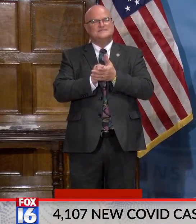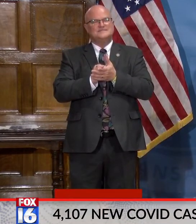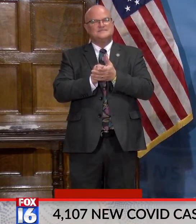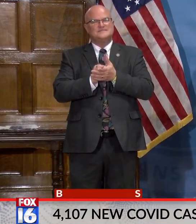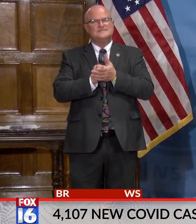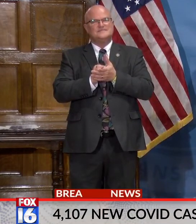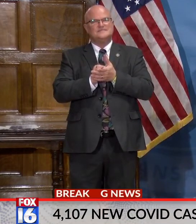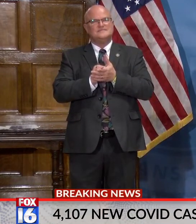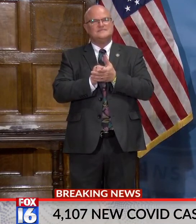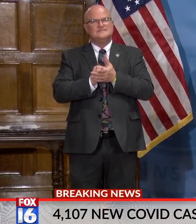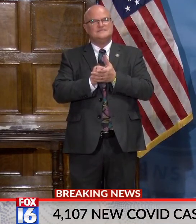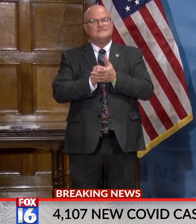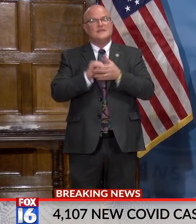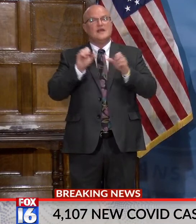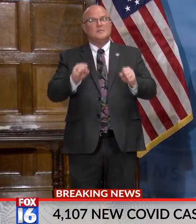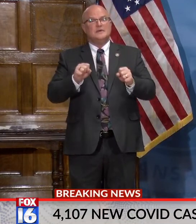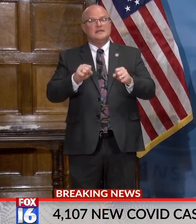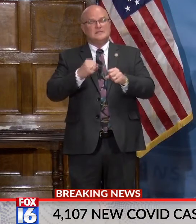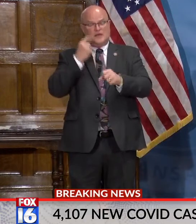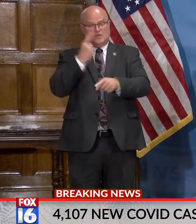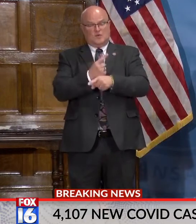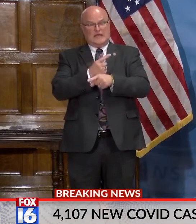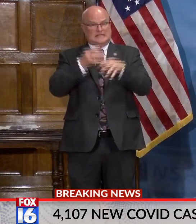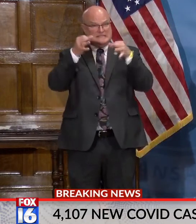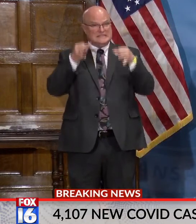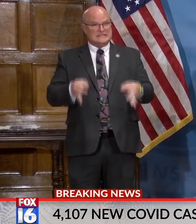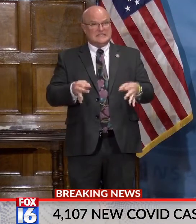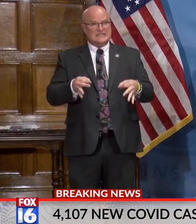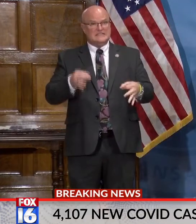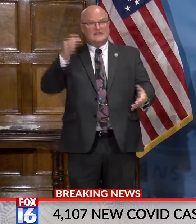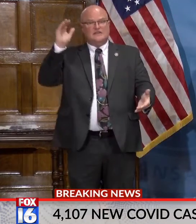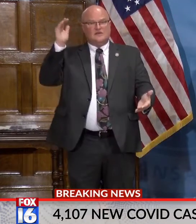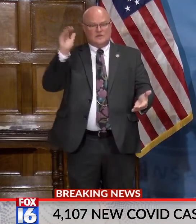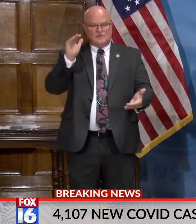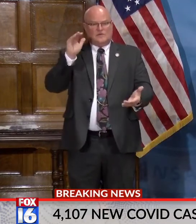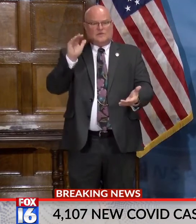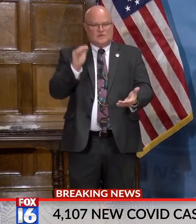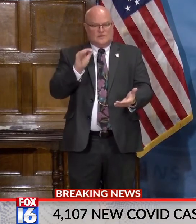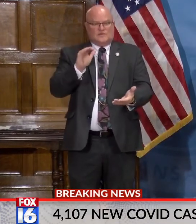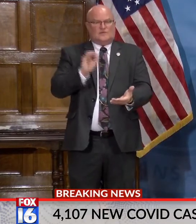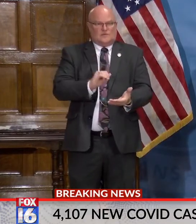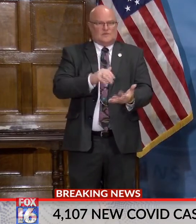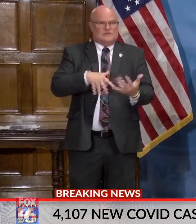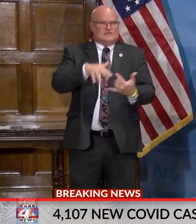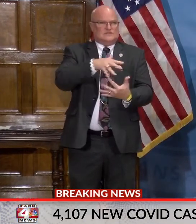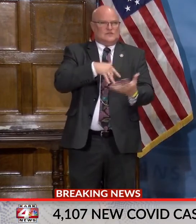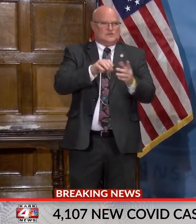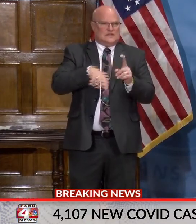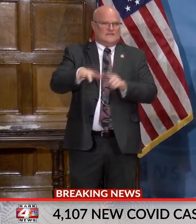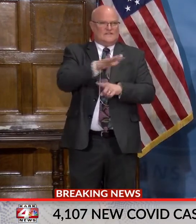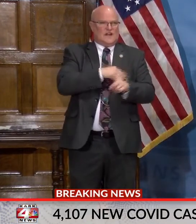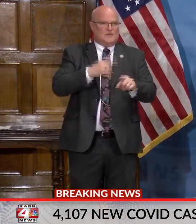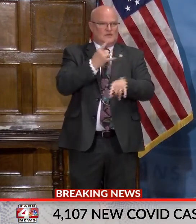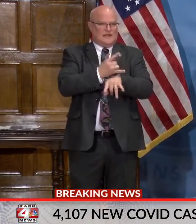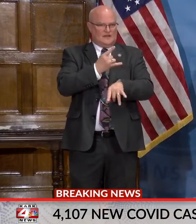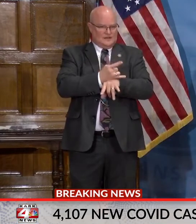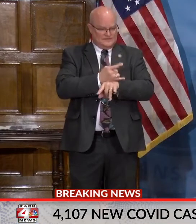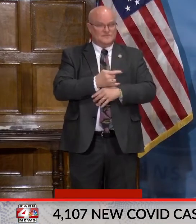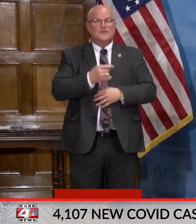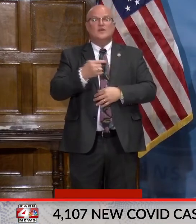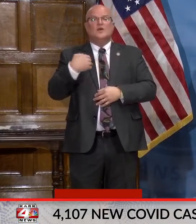your ability to make correct decisions goes down in a social environment, right? So